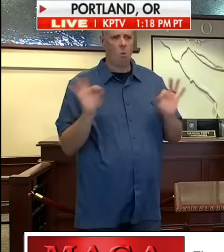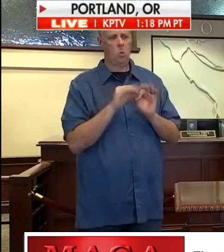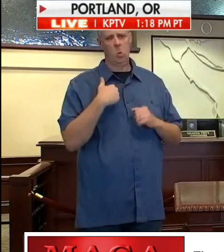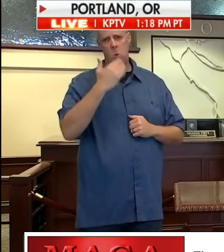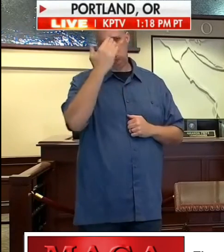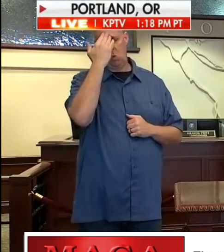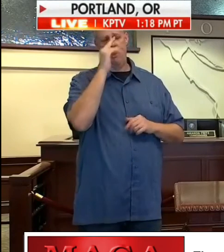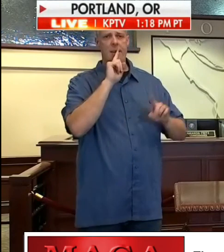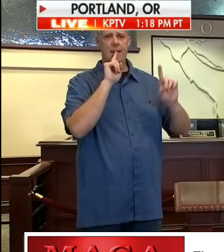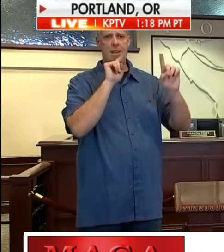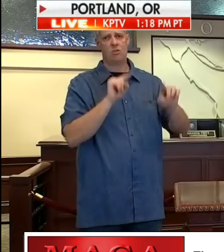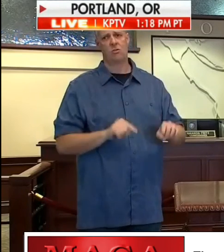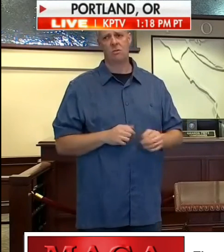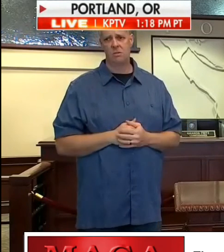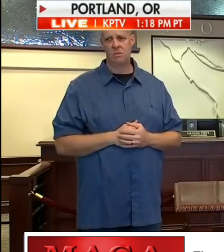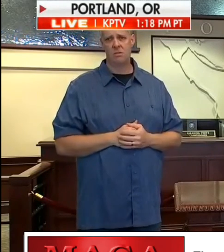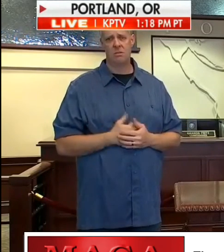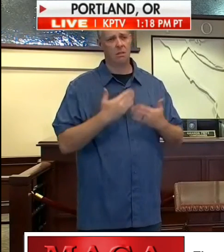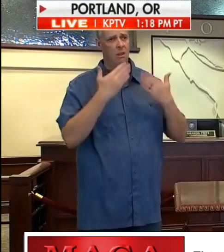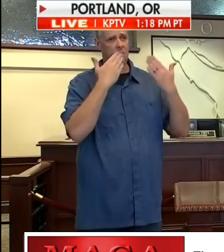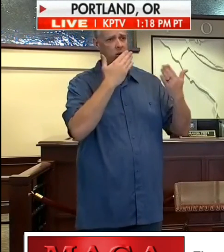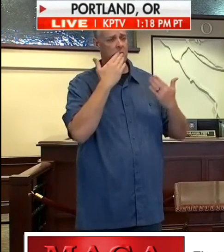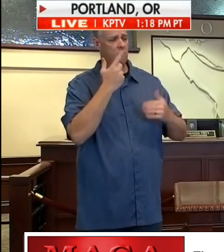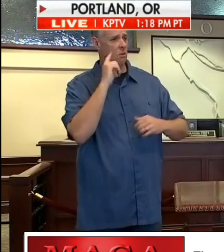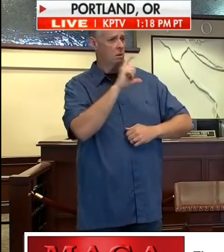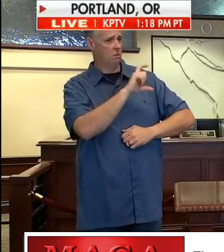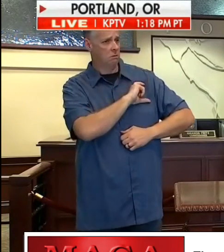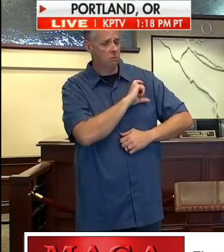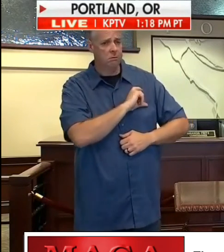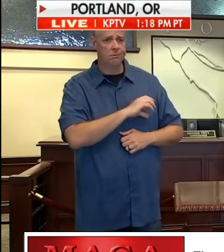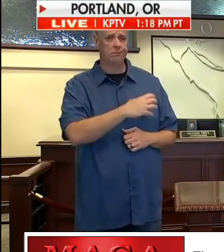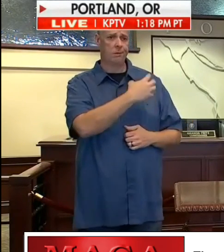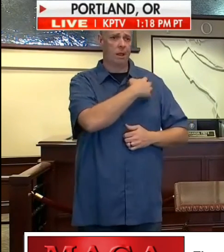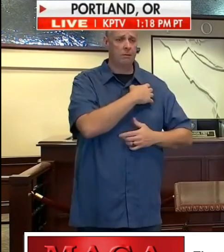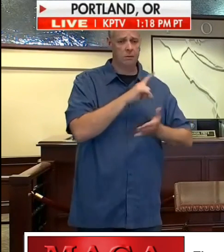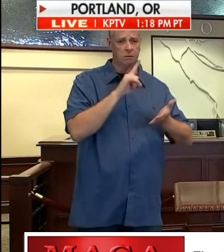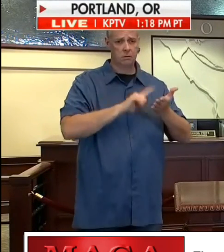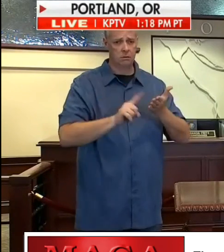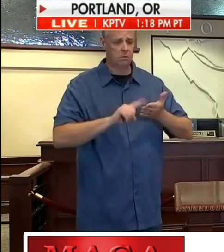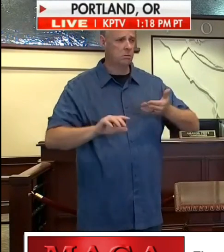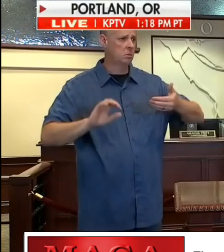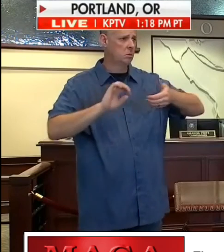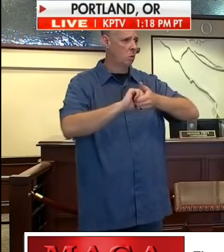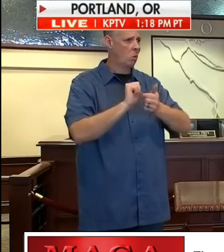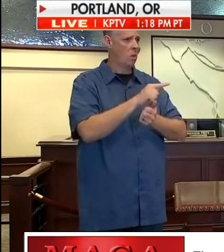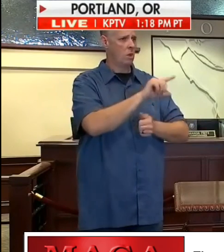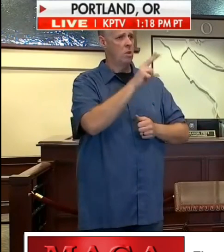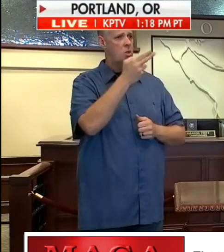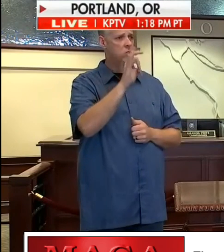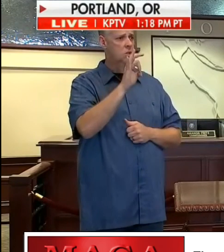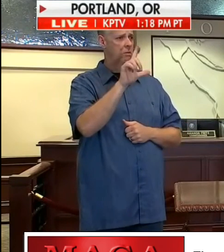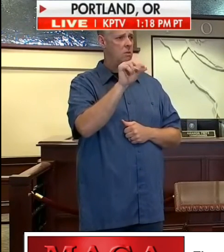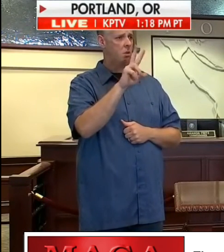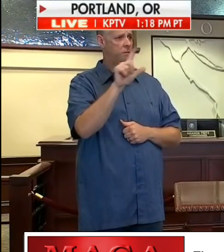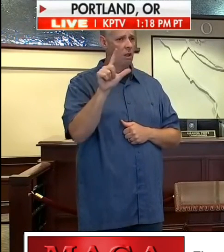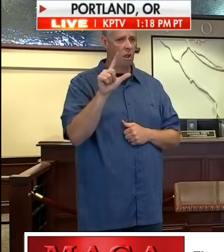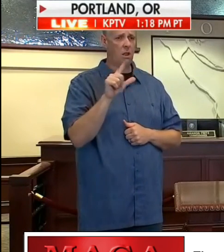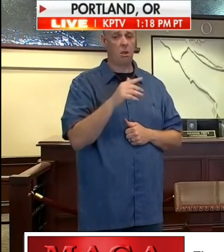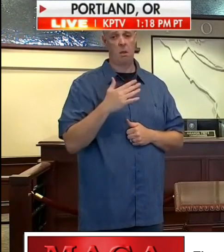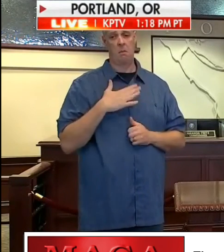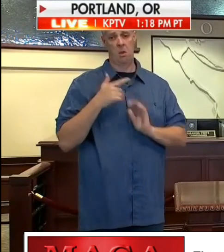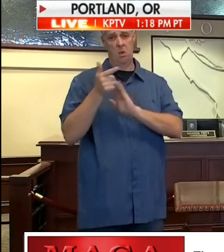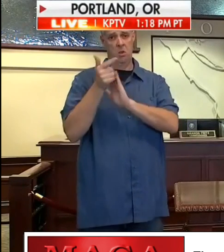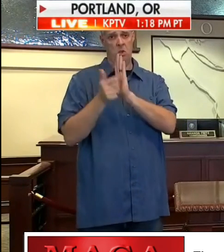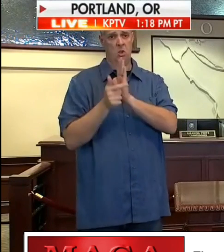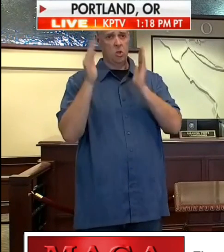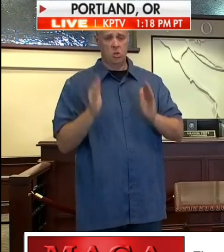answers. I'm thankful for the officers and the detectives working with Chief Lavelle to investigate these crimes, the attorneys from my